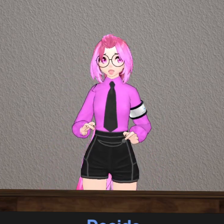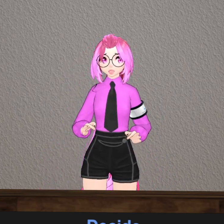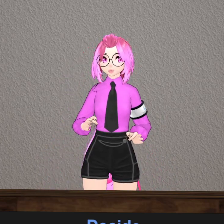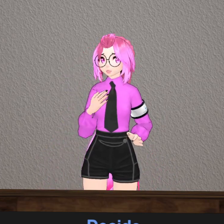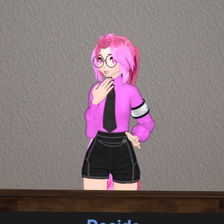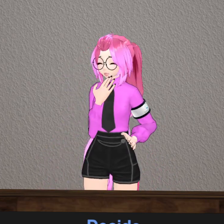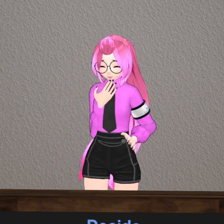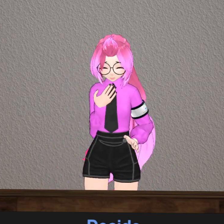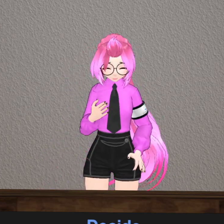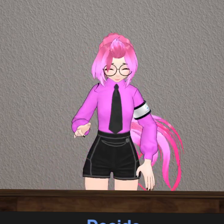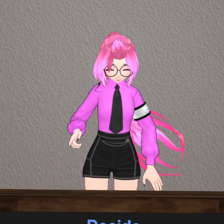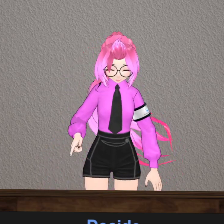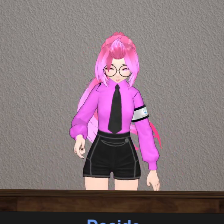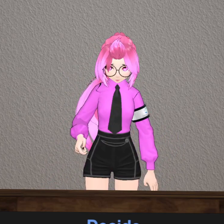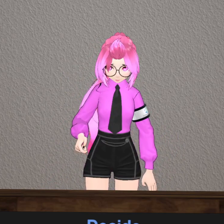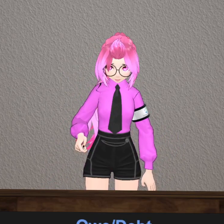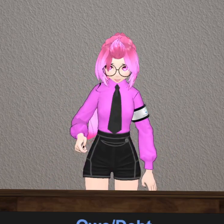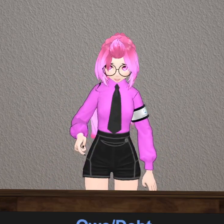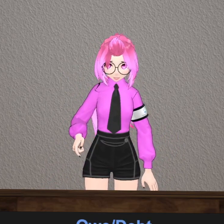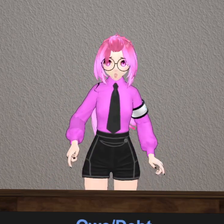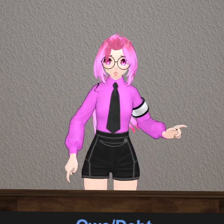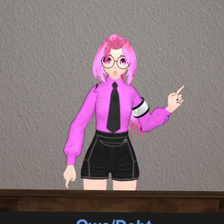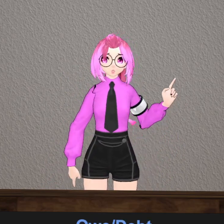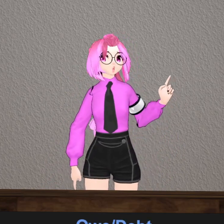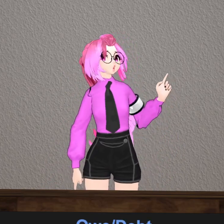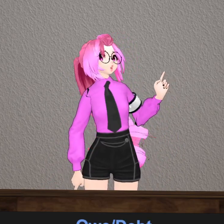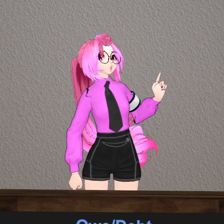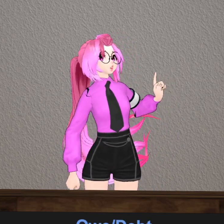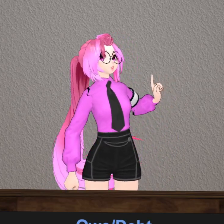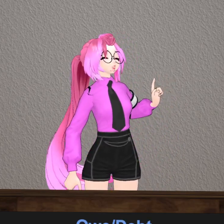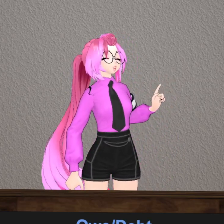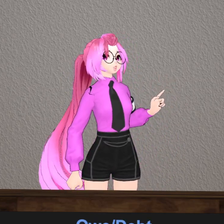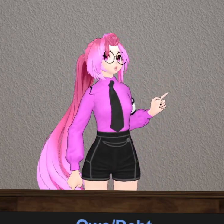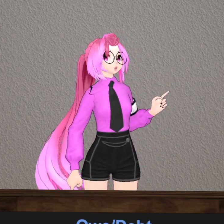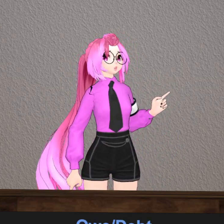Decide. Great. And what about owe or debt?